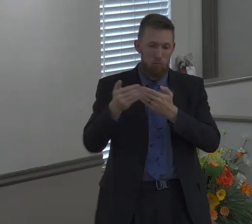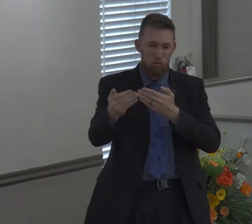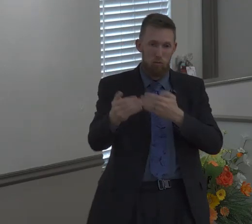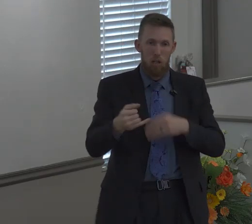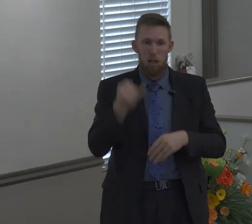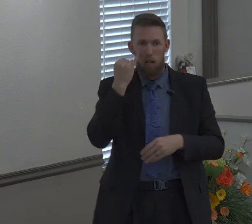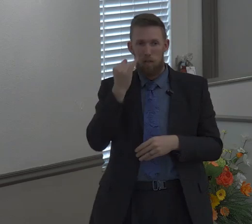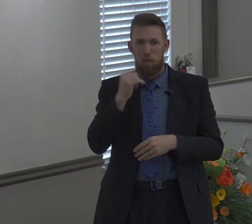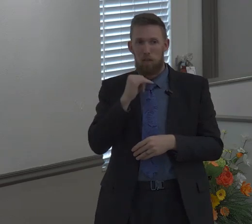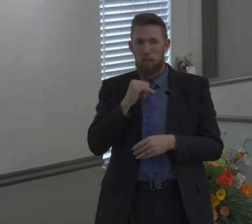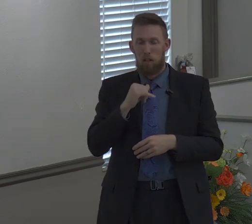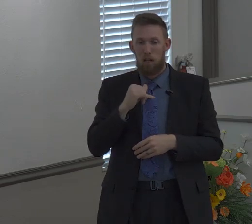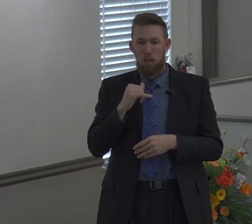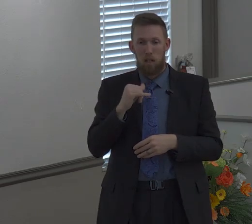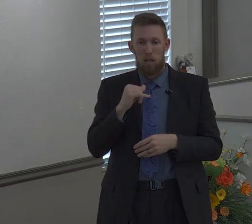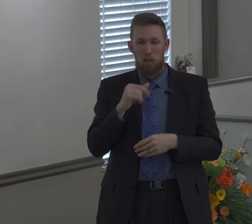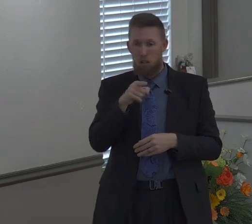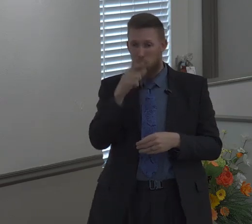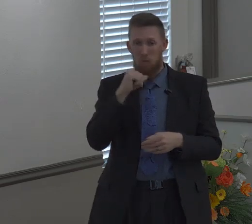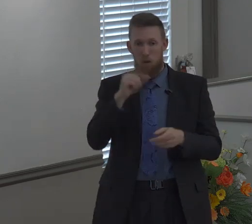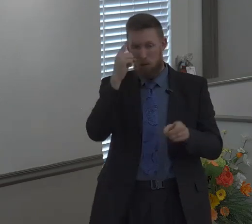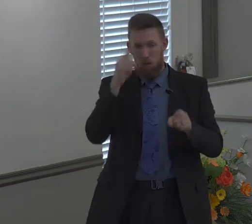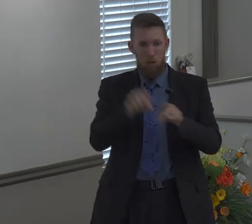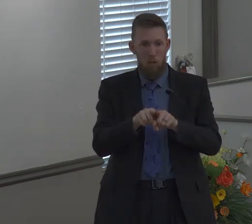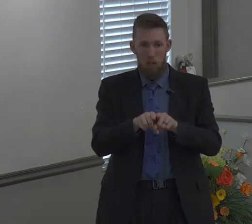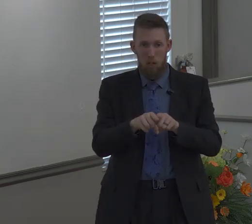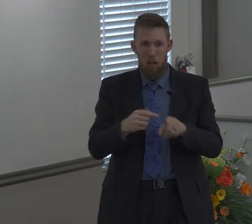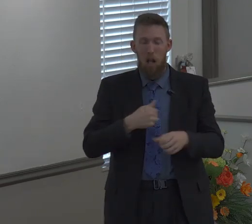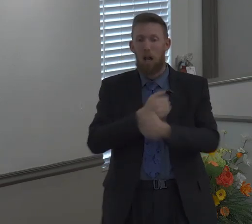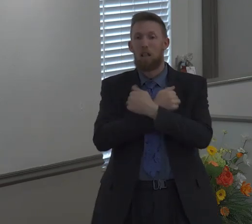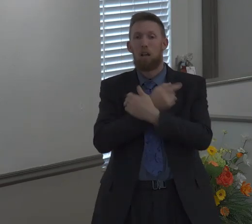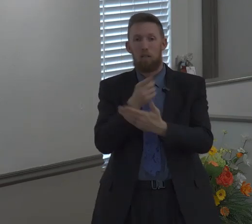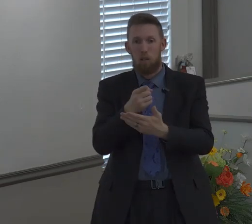If that doesn't suit anybody, I love you.